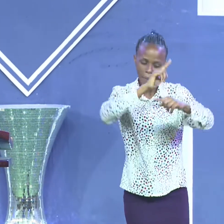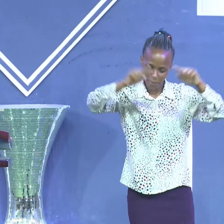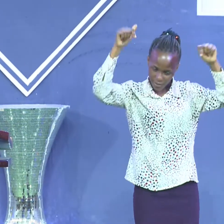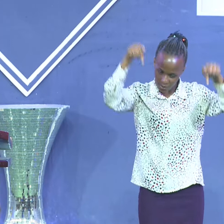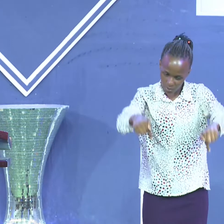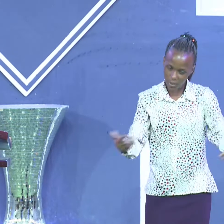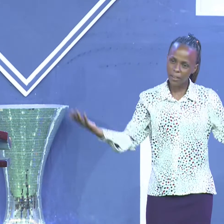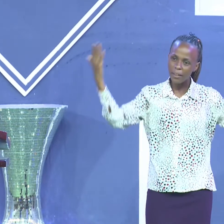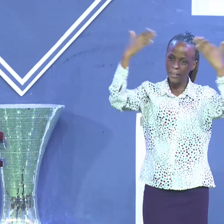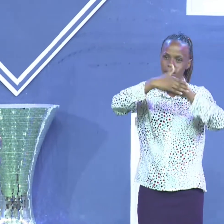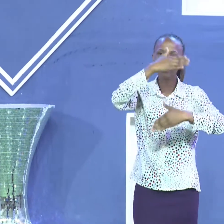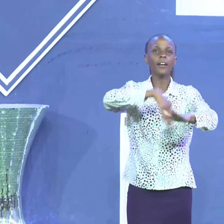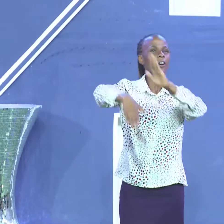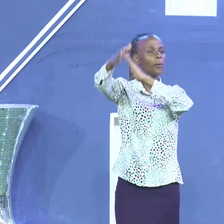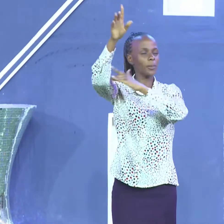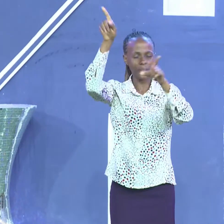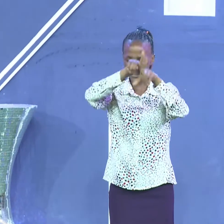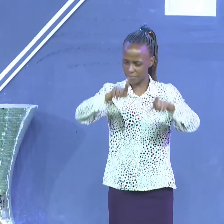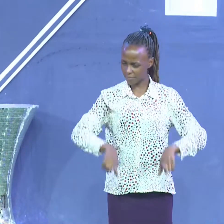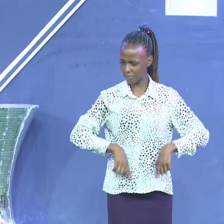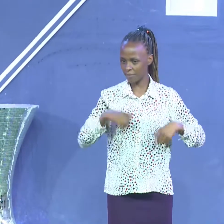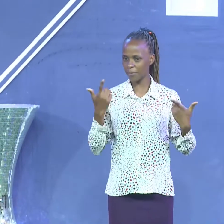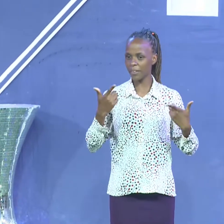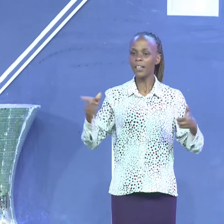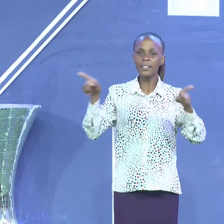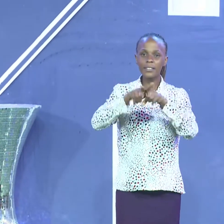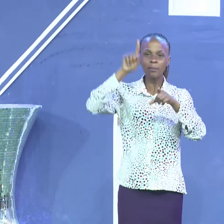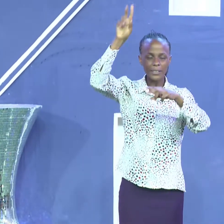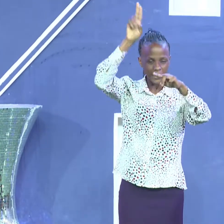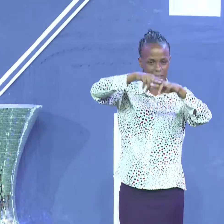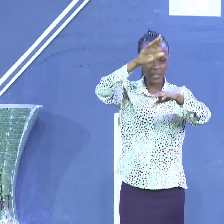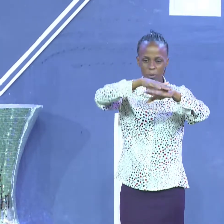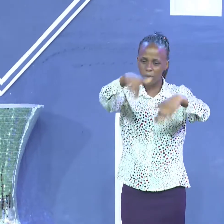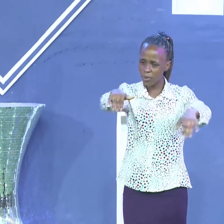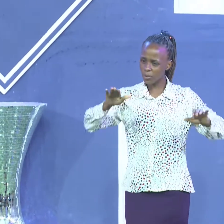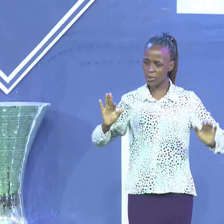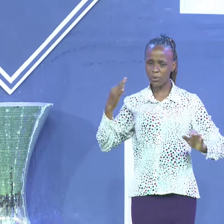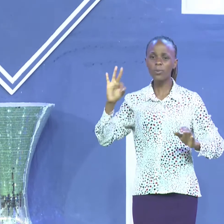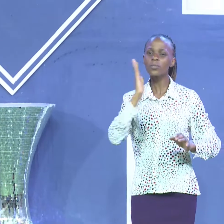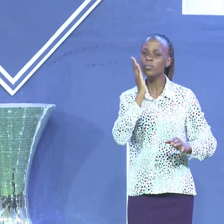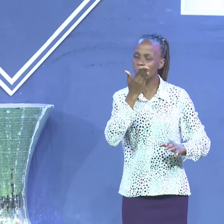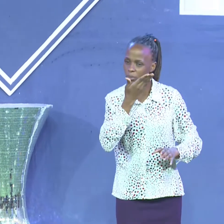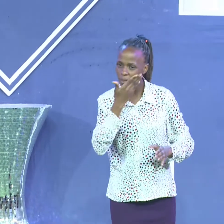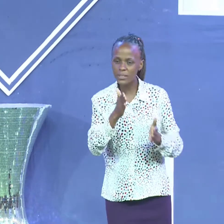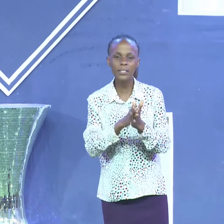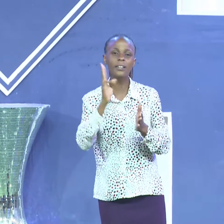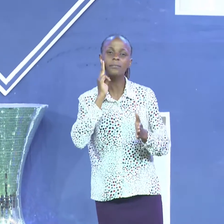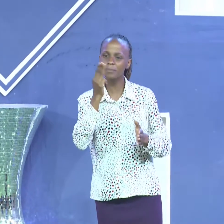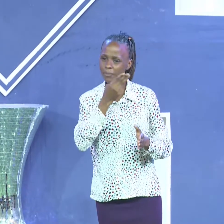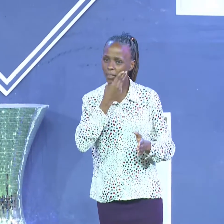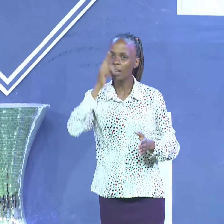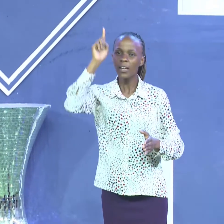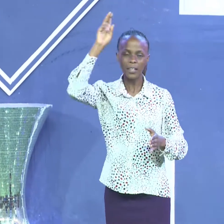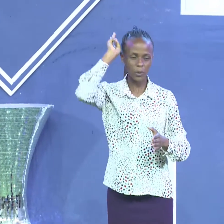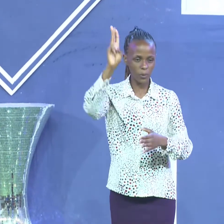situation. But this night, as the Lord lives, as he sits on the throne of mercy and grace,